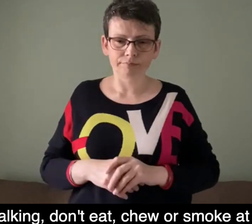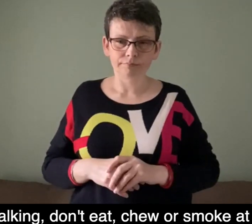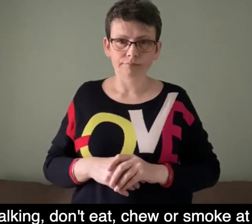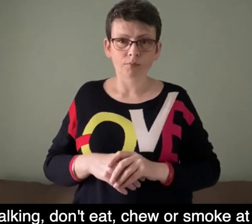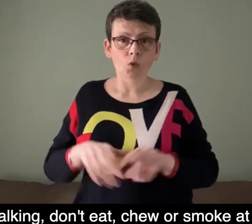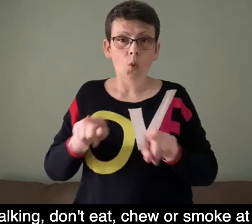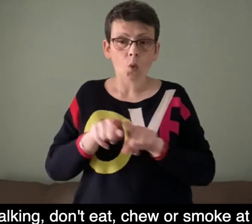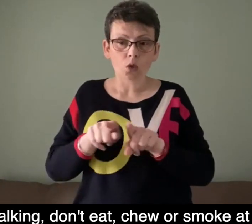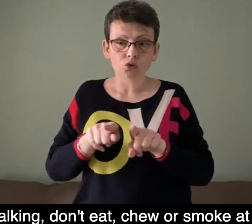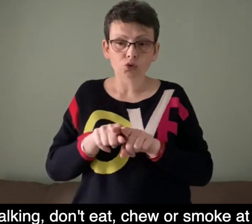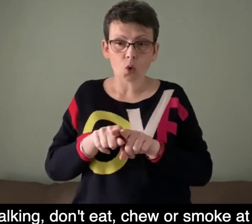time.